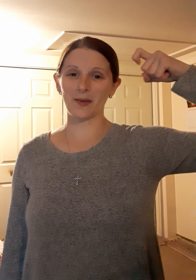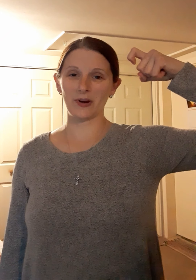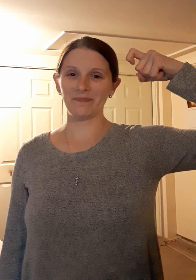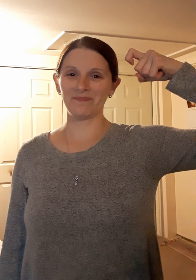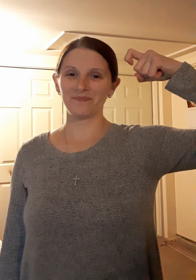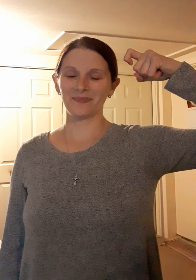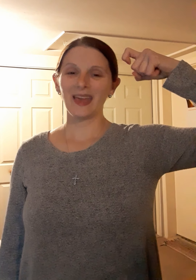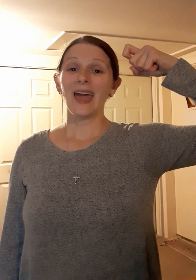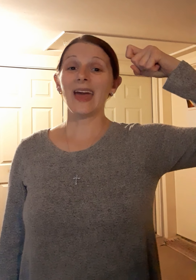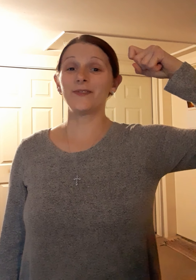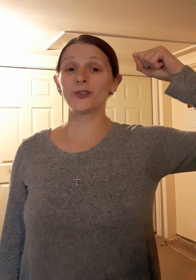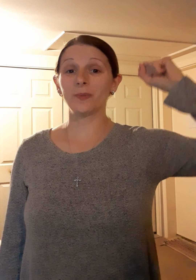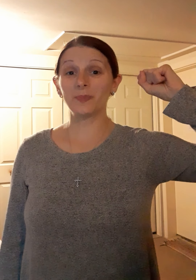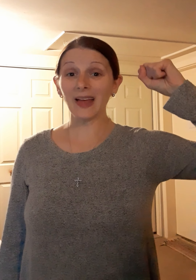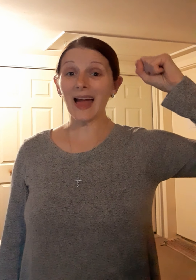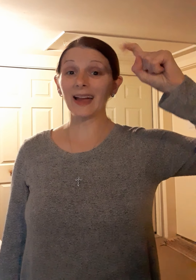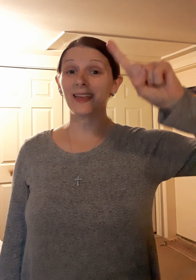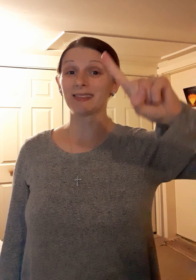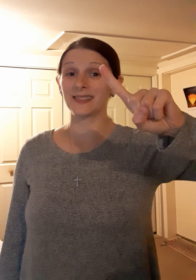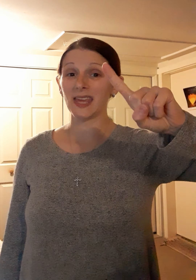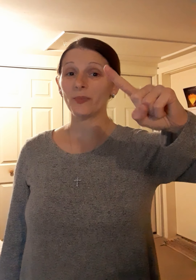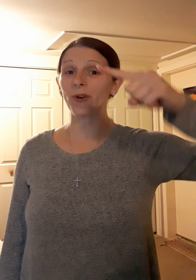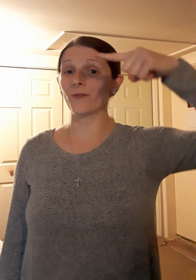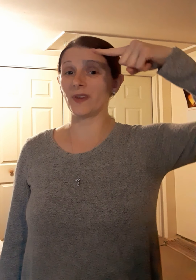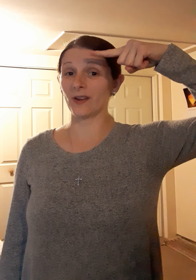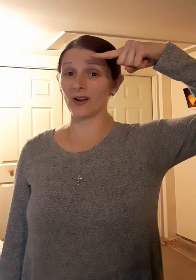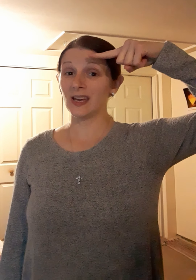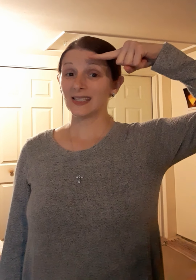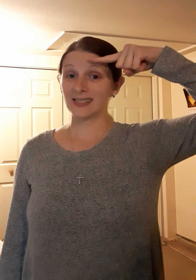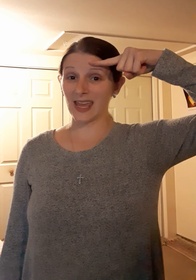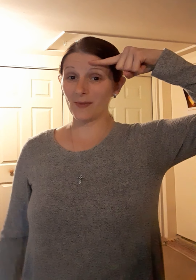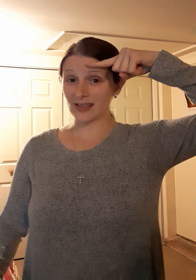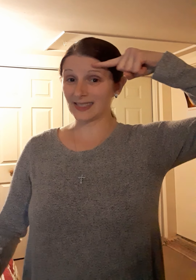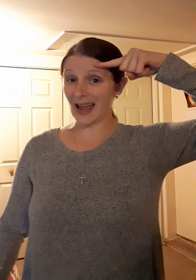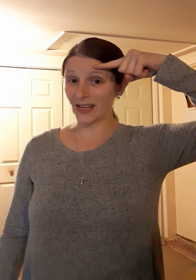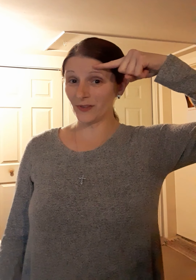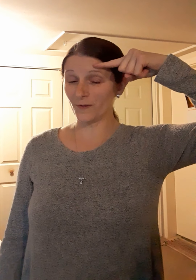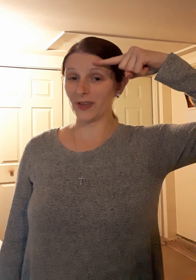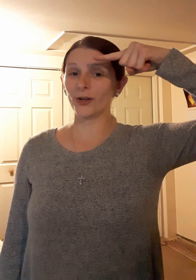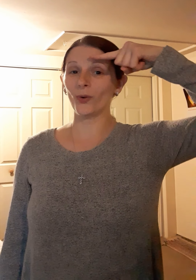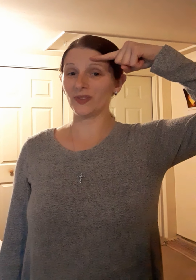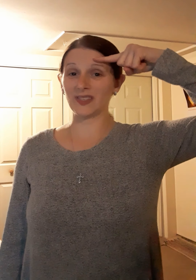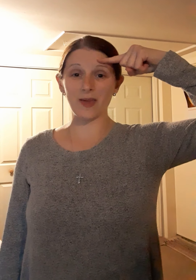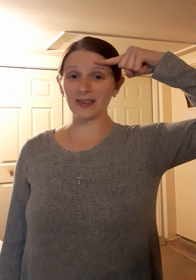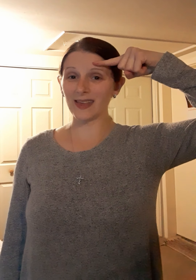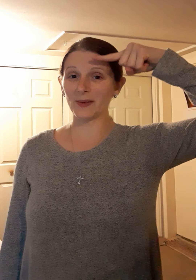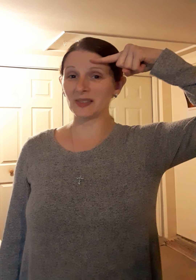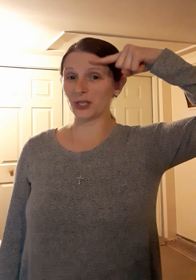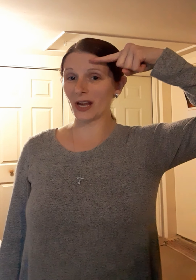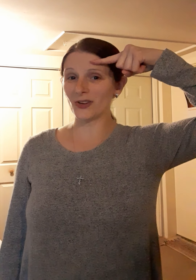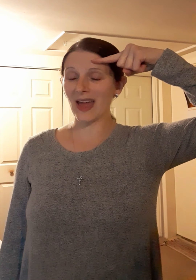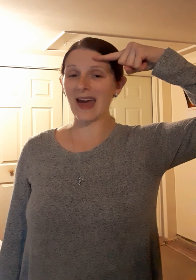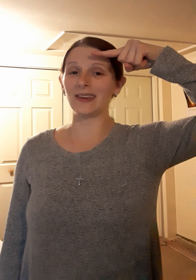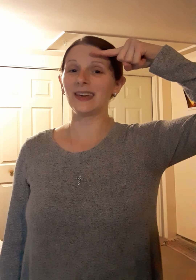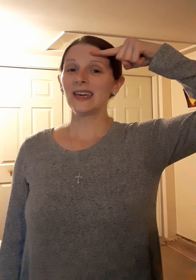Summer. And if you're doing black, it's the same pointer finger, same side of your finger, same exact position on your head. You